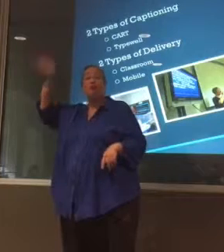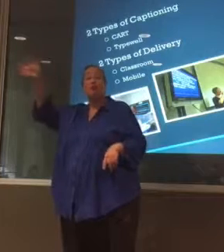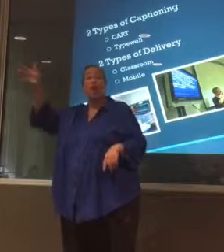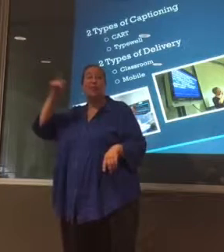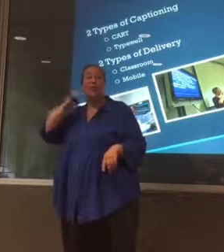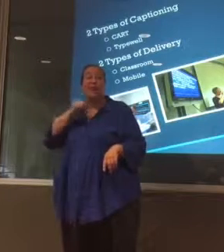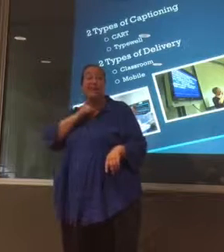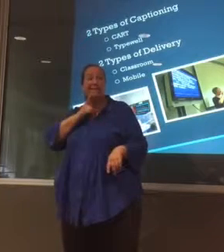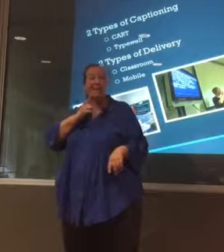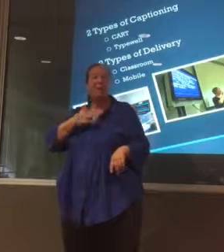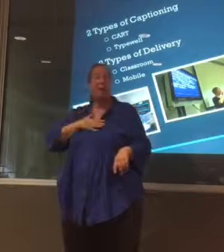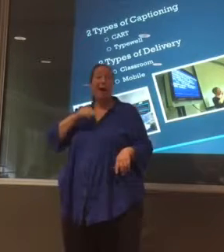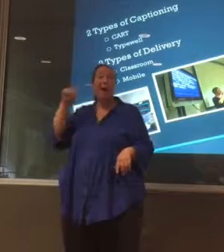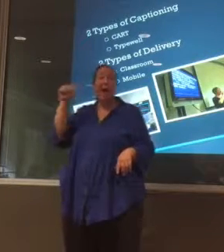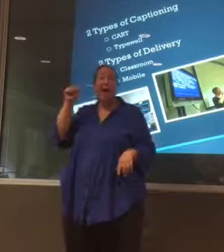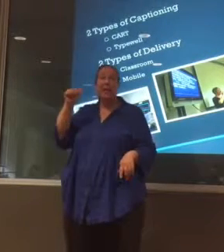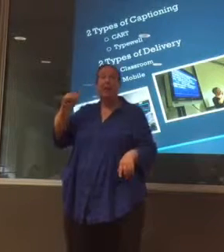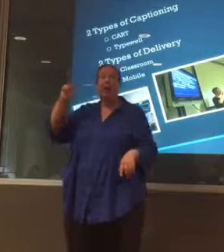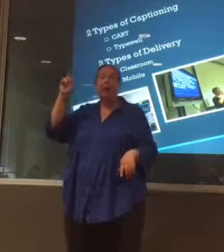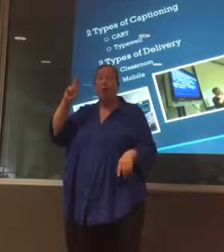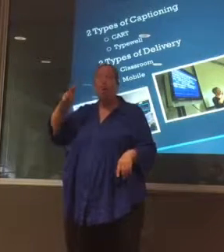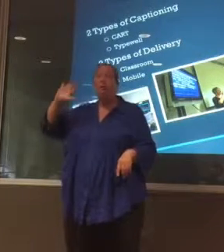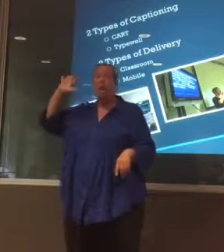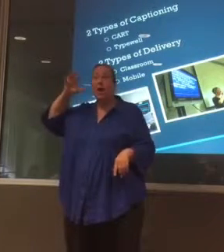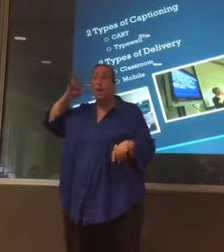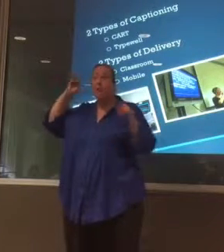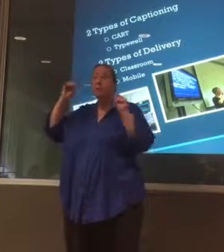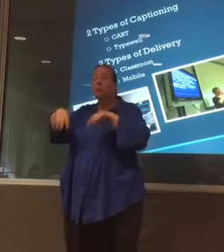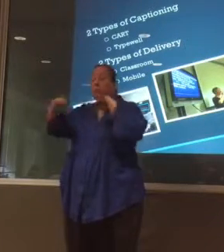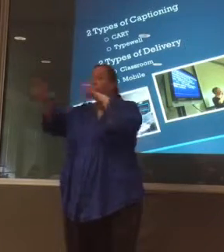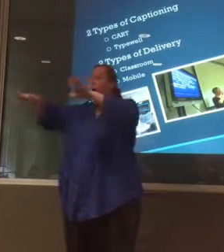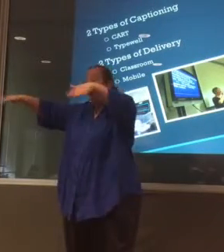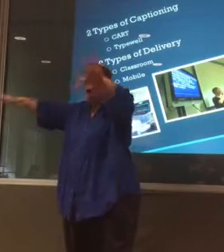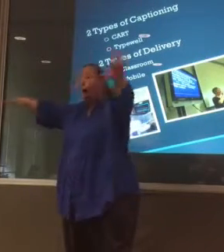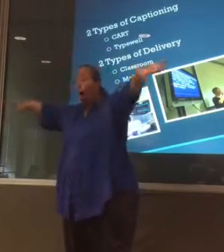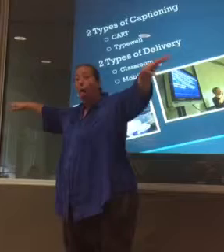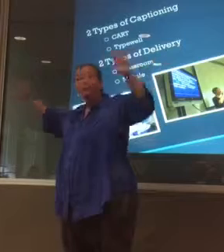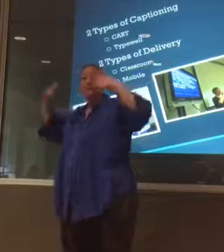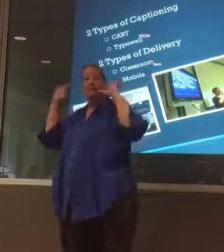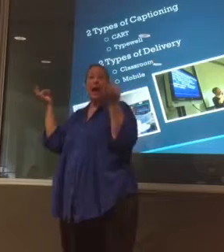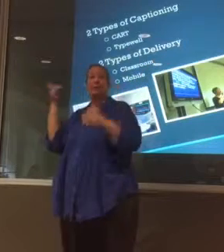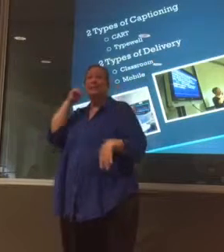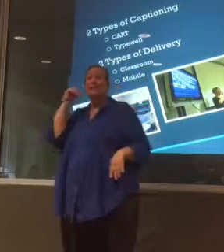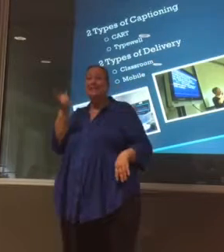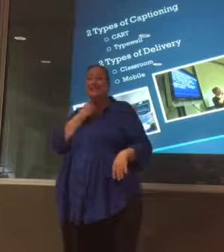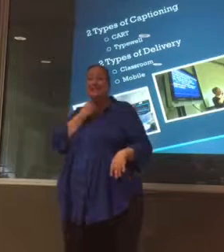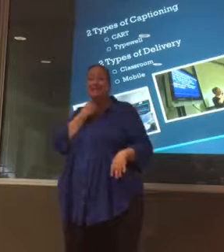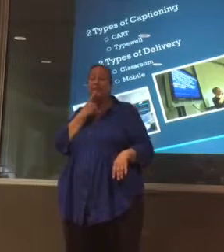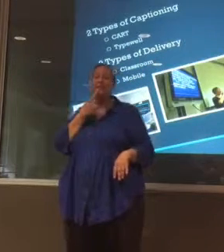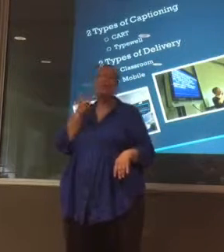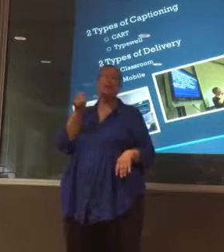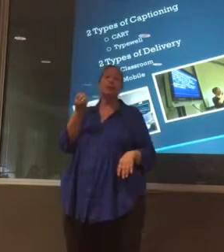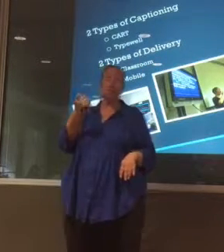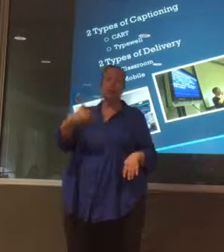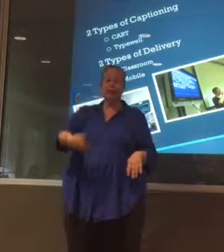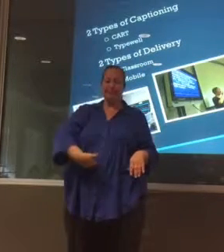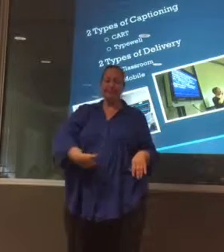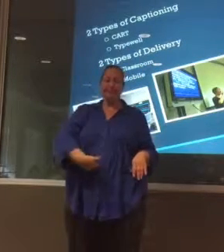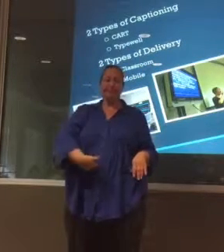my great-grandfather was deaf. My aunt, uncles, cousins, and you name it. Our family is very